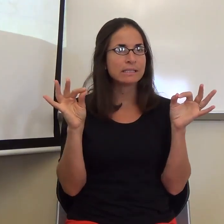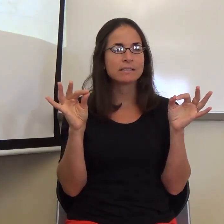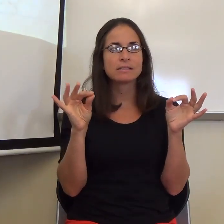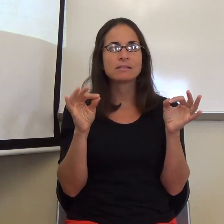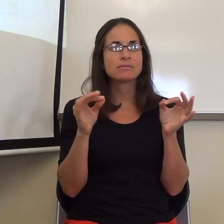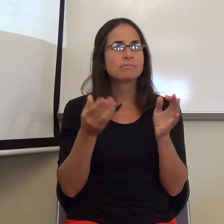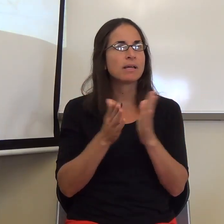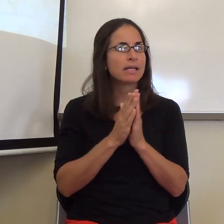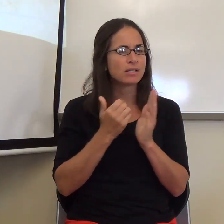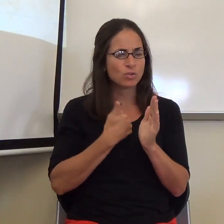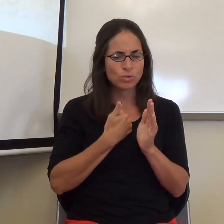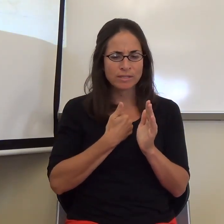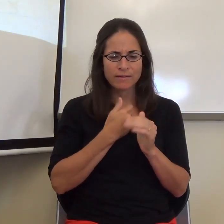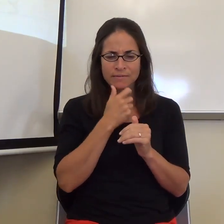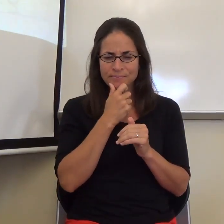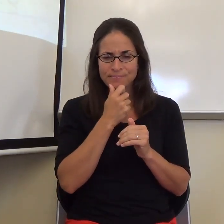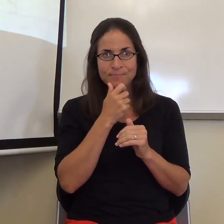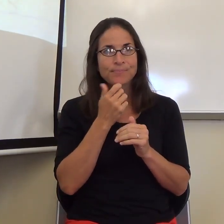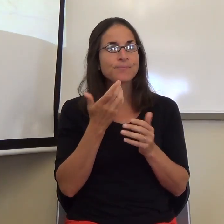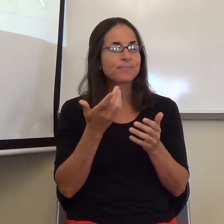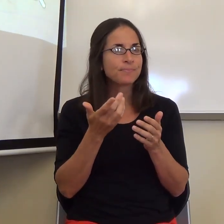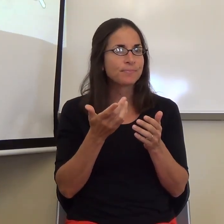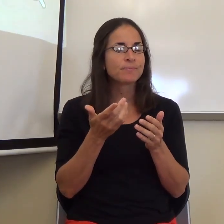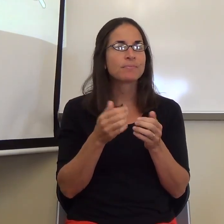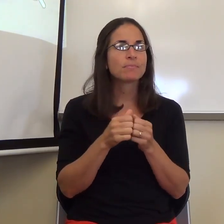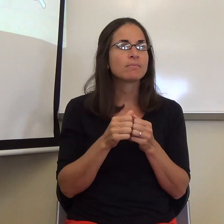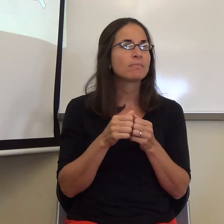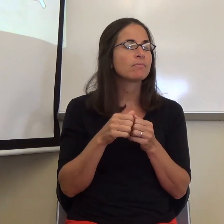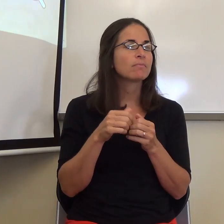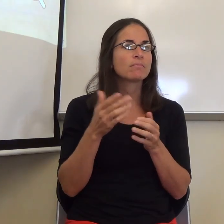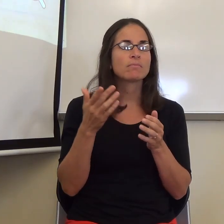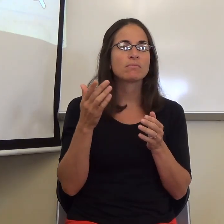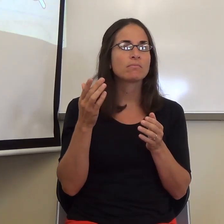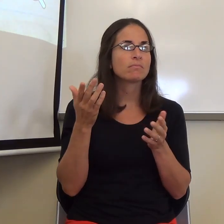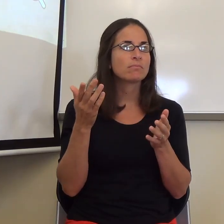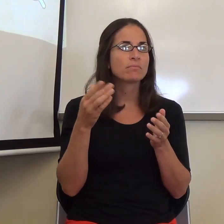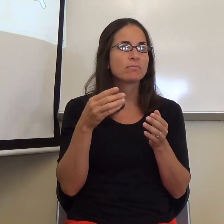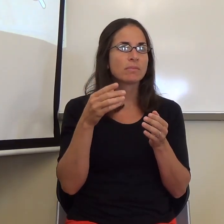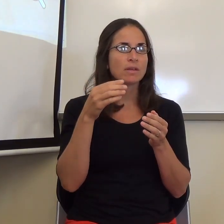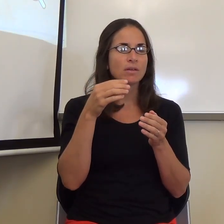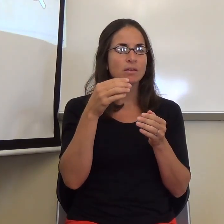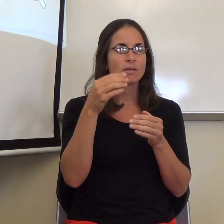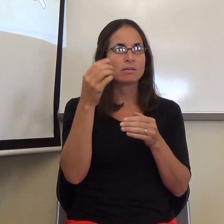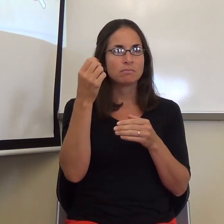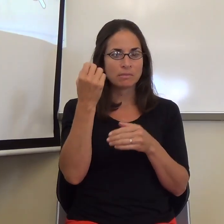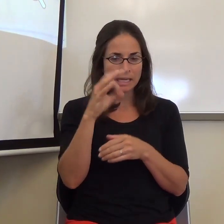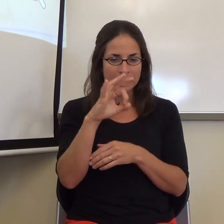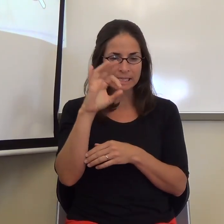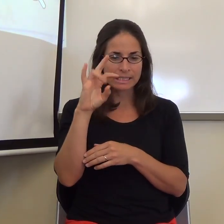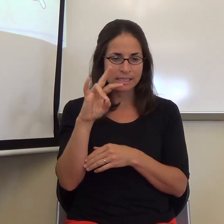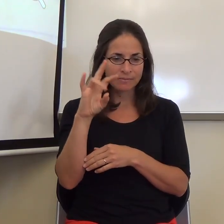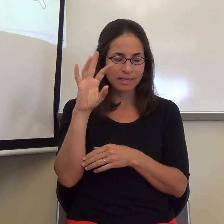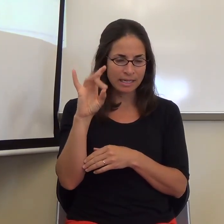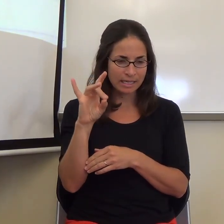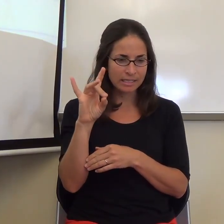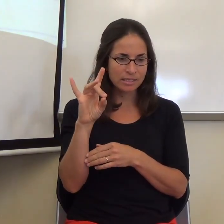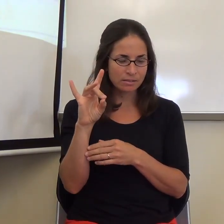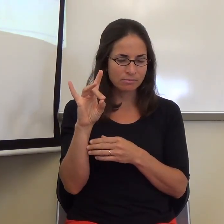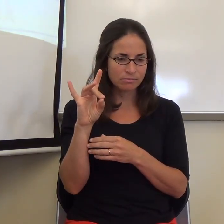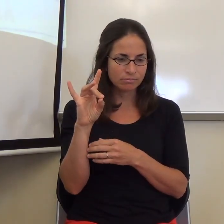ask here? Does any question, think about this sentence. In 1978, when